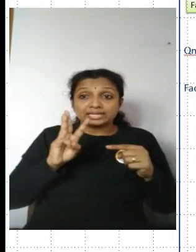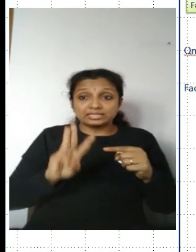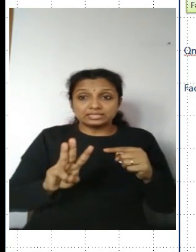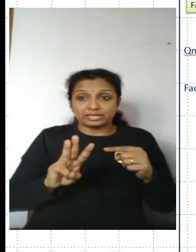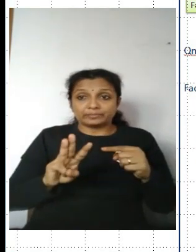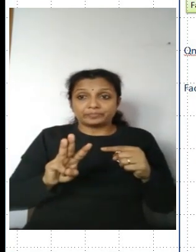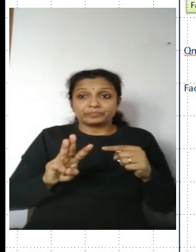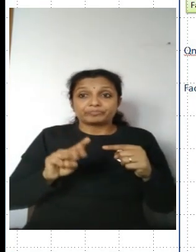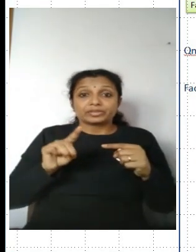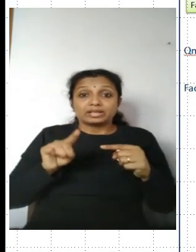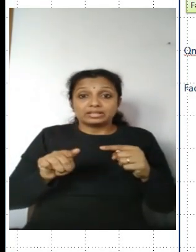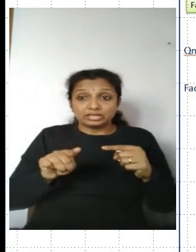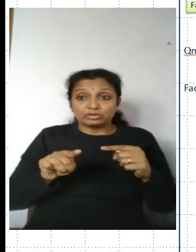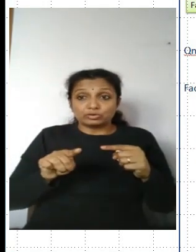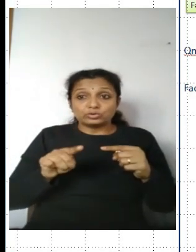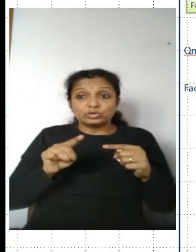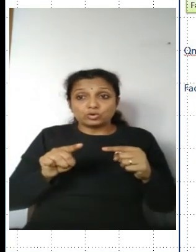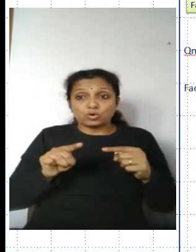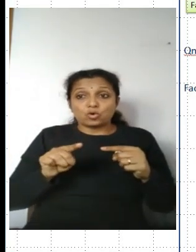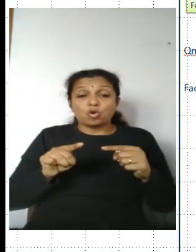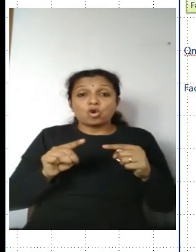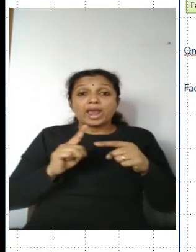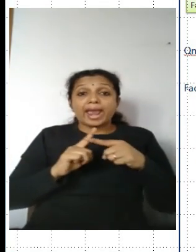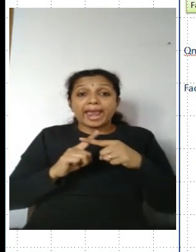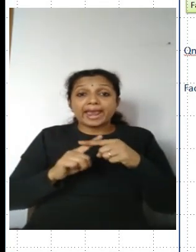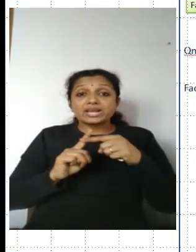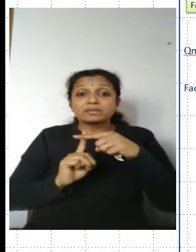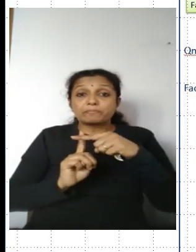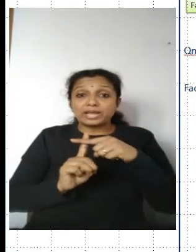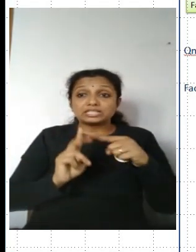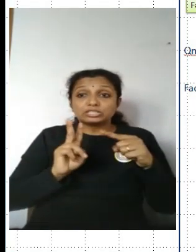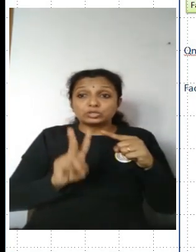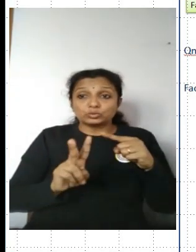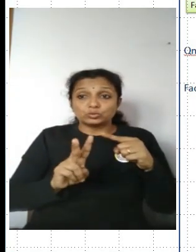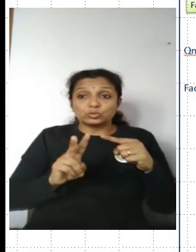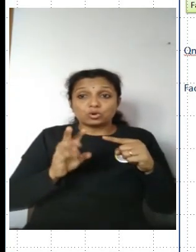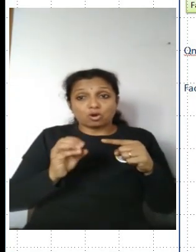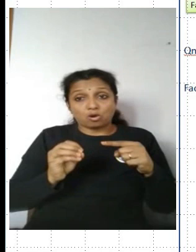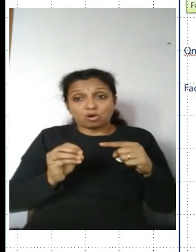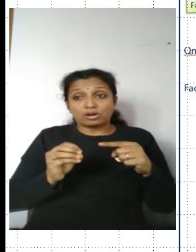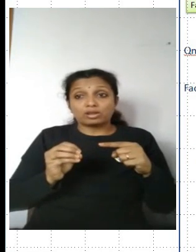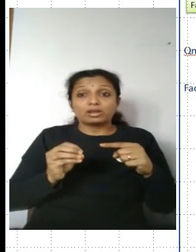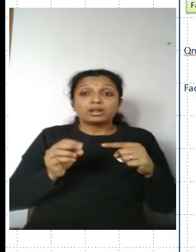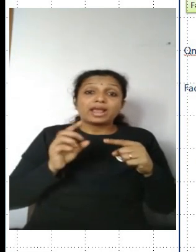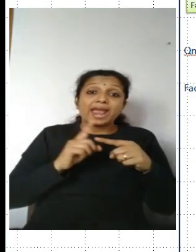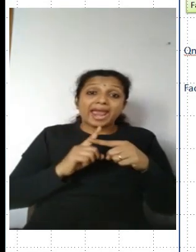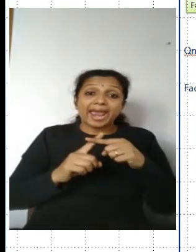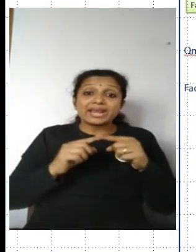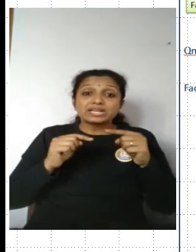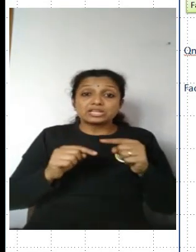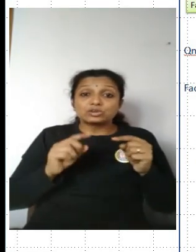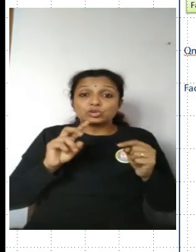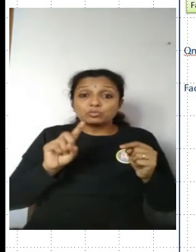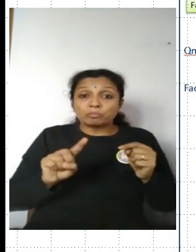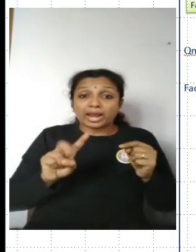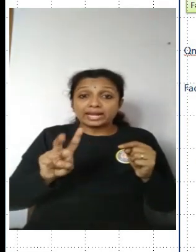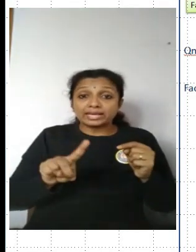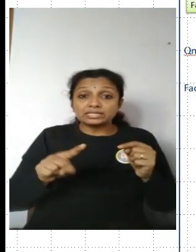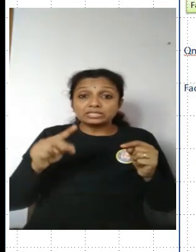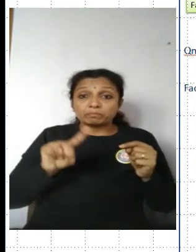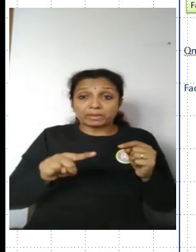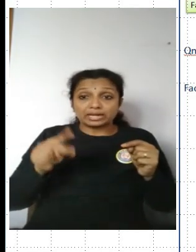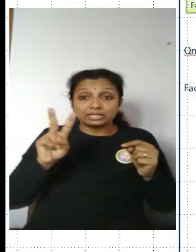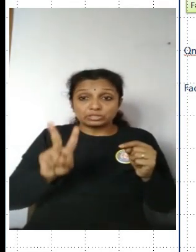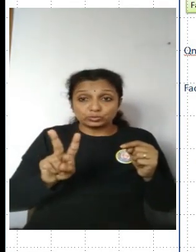we get into one bracket x plus 2, another bracket, you get 2x minus 3 is equal to